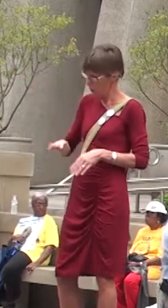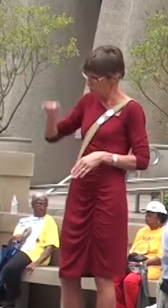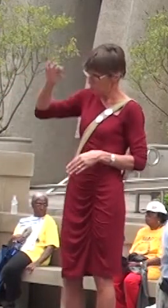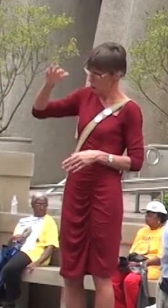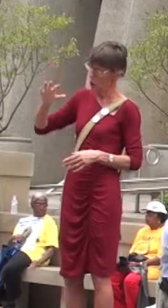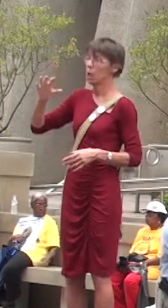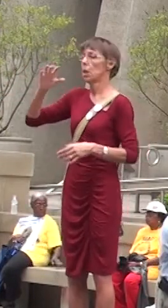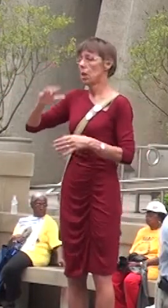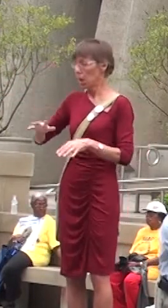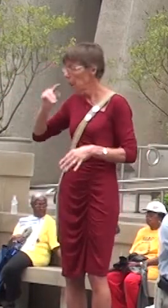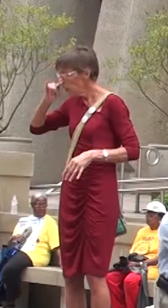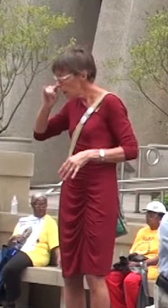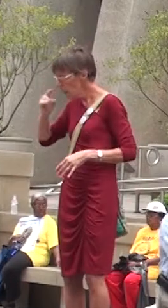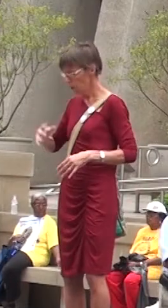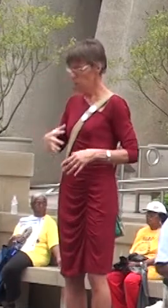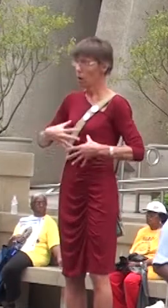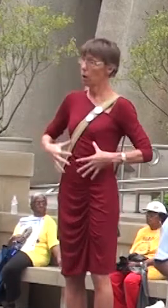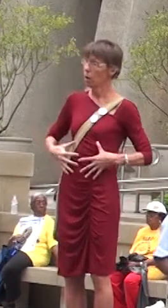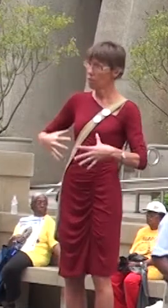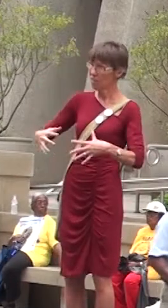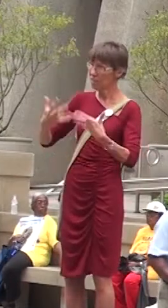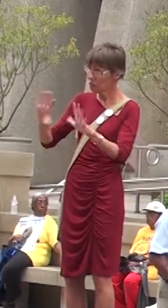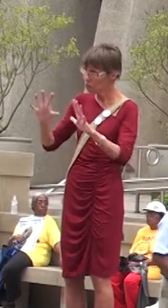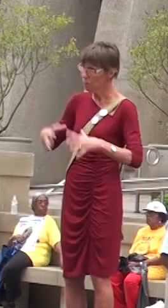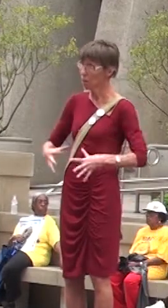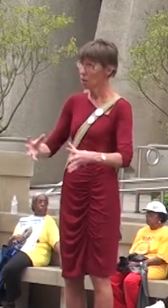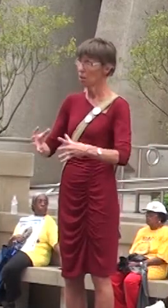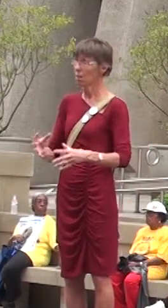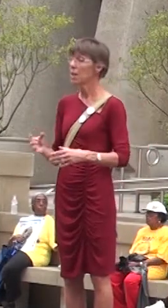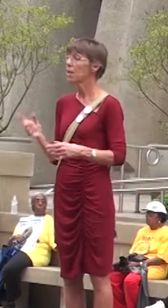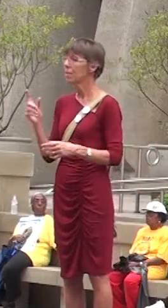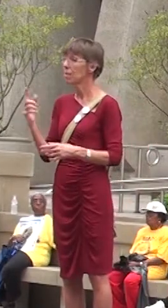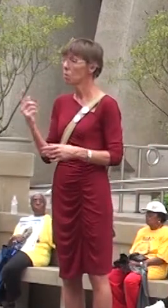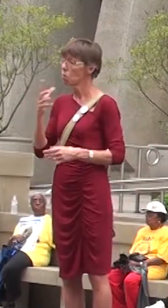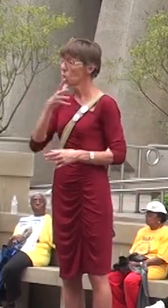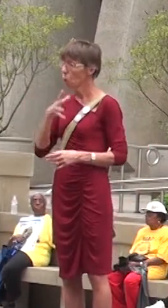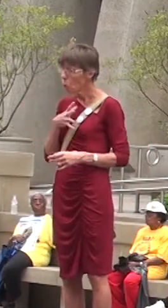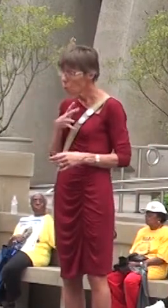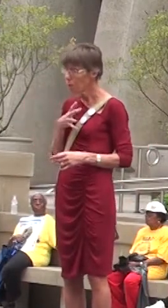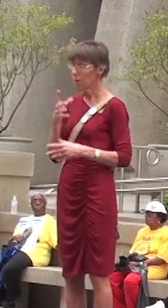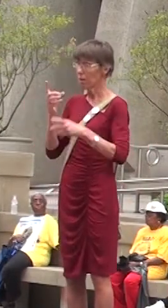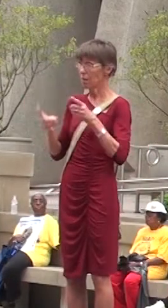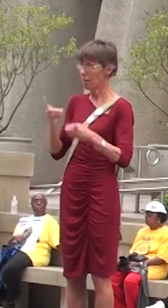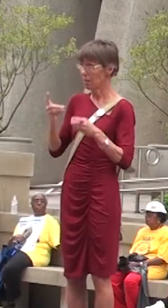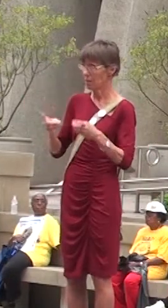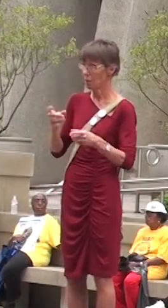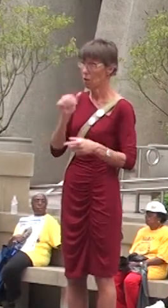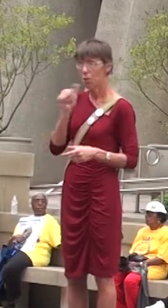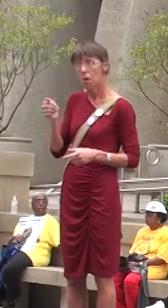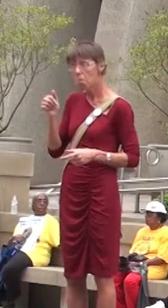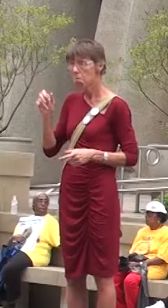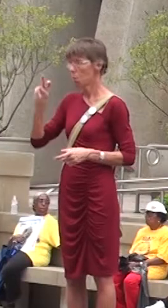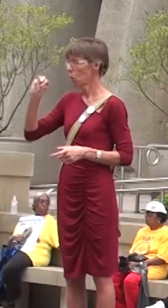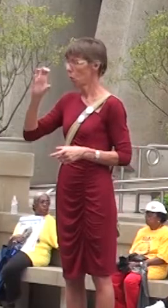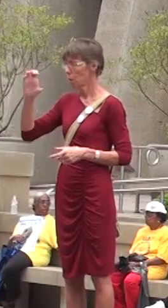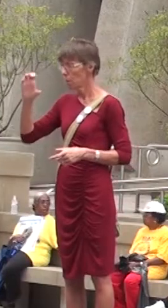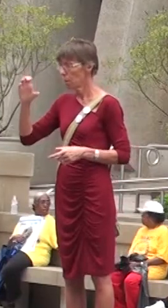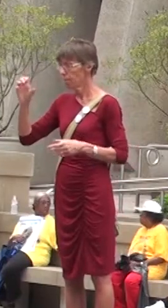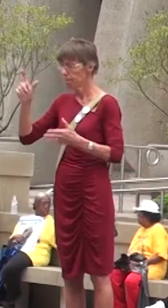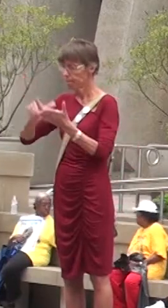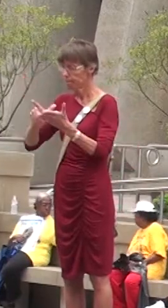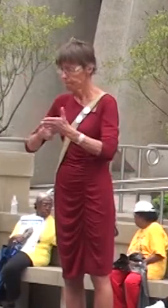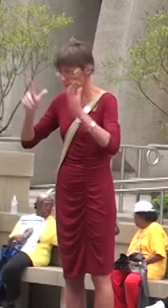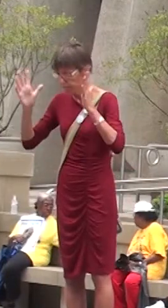pregnancy is best left to a woman, her family, and her faith, and not her North Carolina legislator or